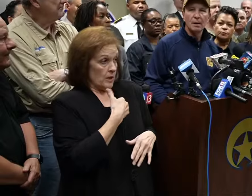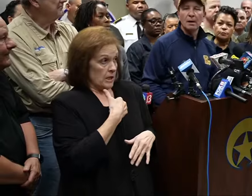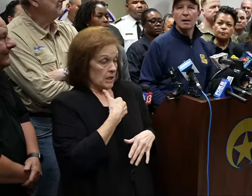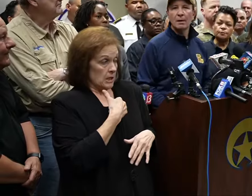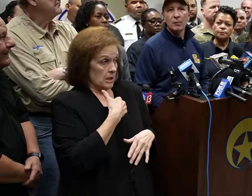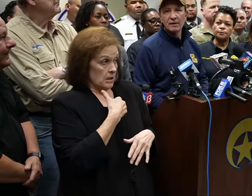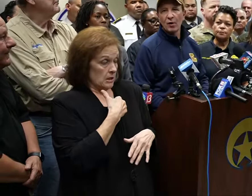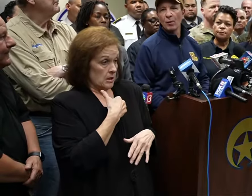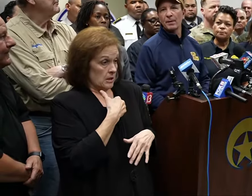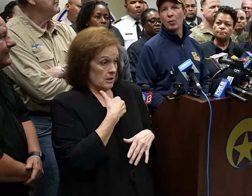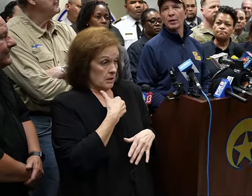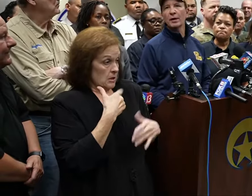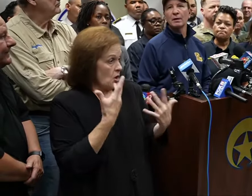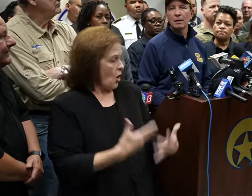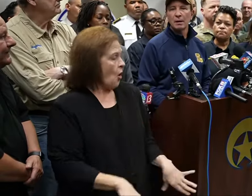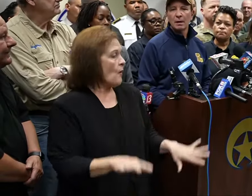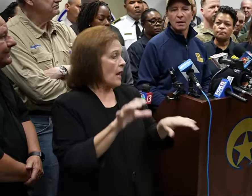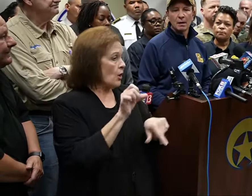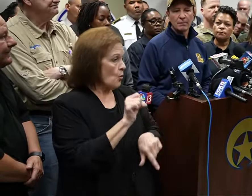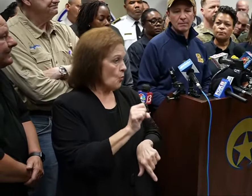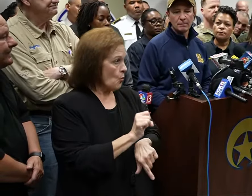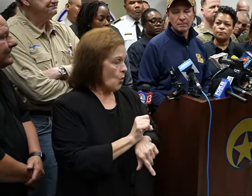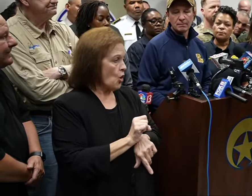me, we have all been working